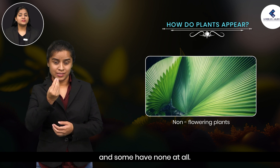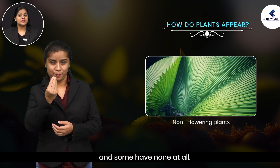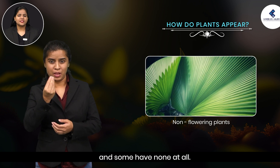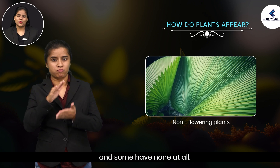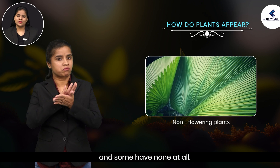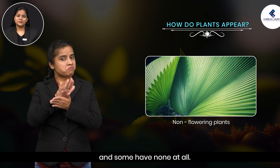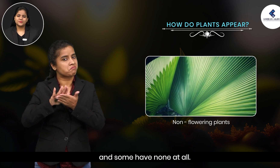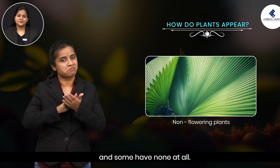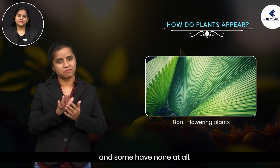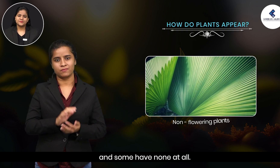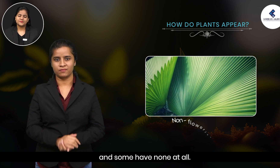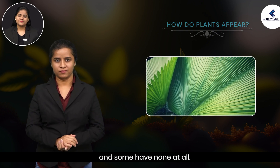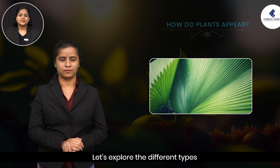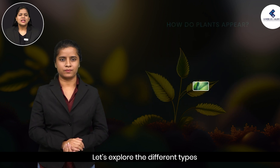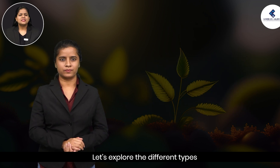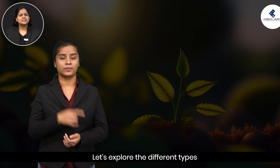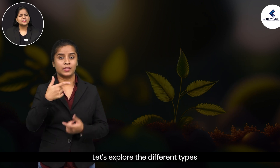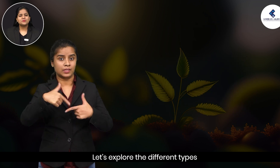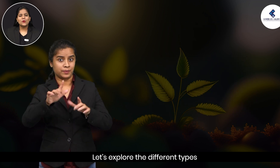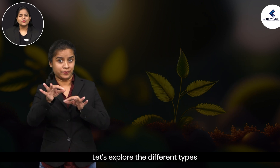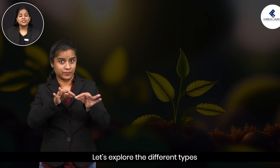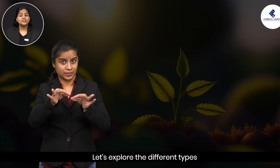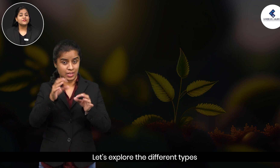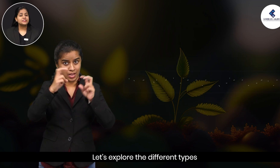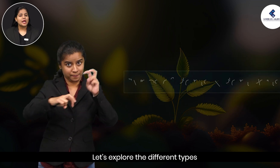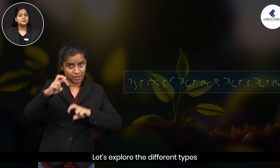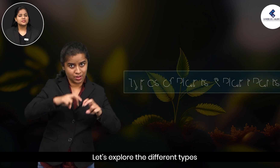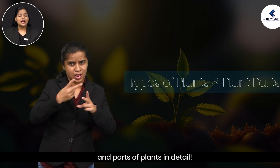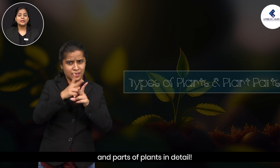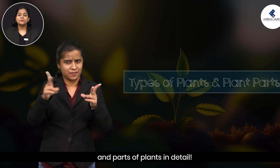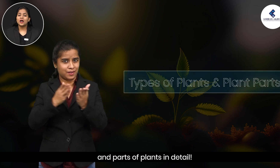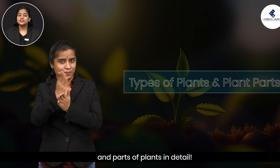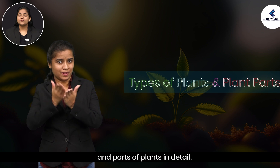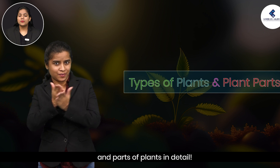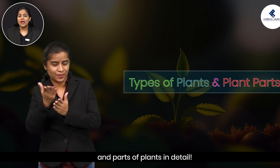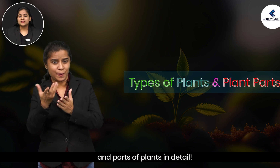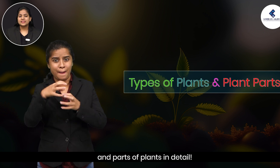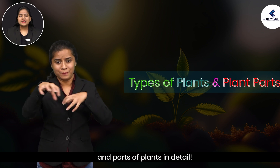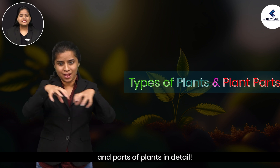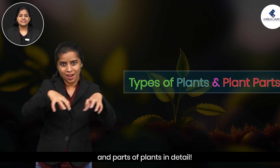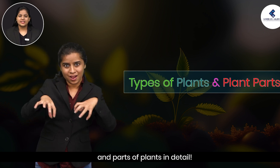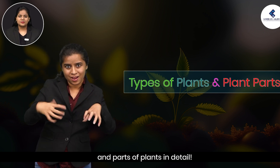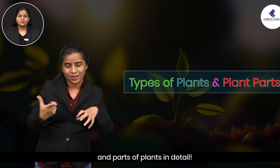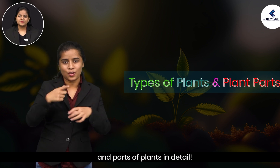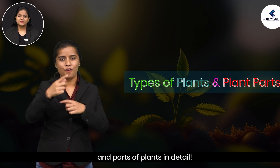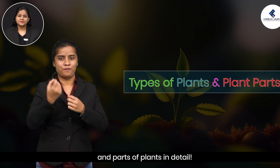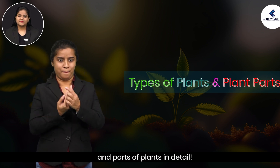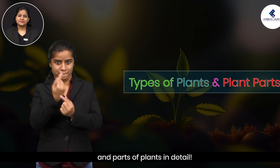have none at all. Let's explore the different types and parts of plants in